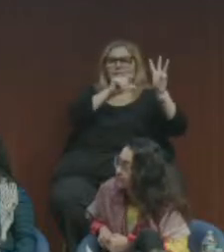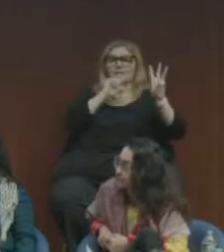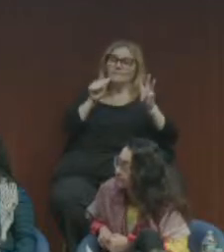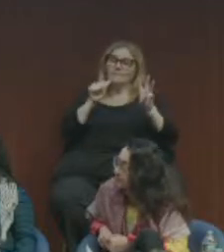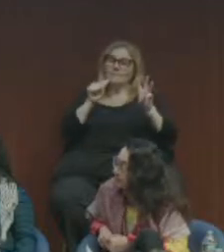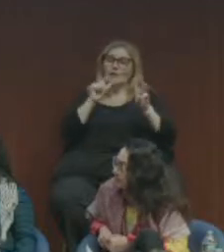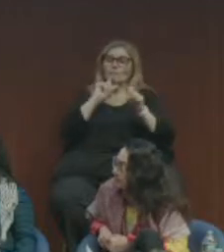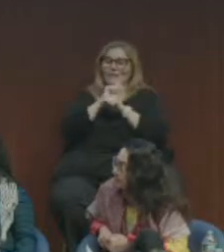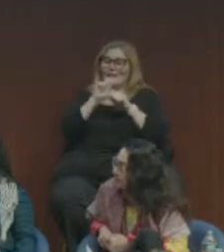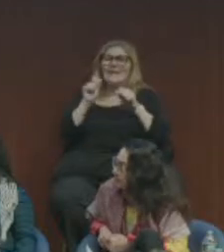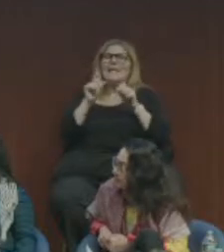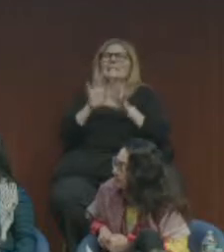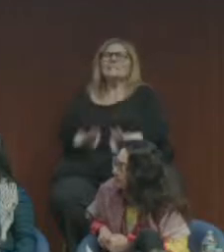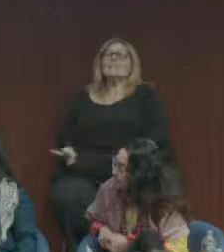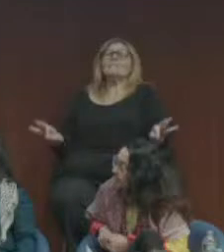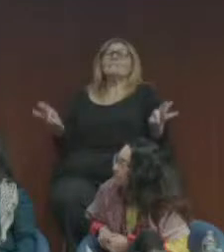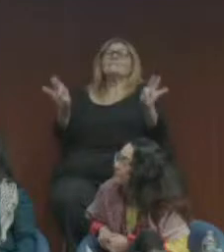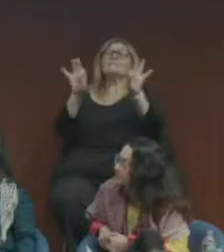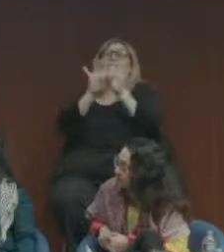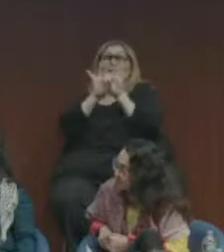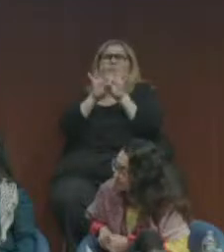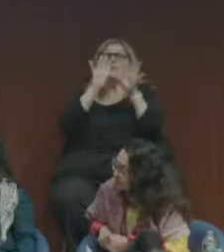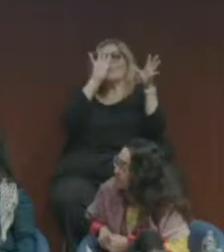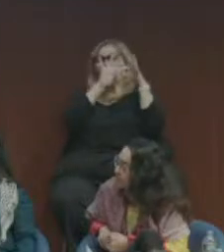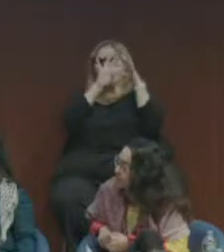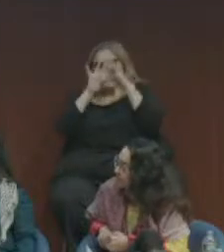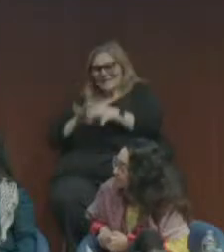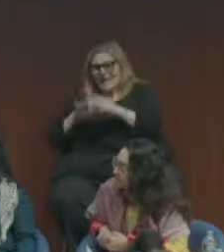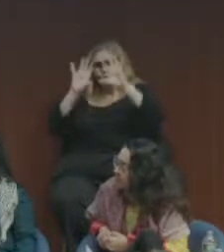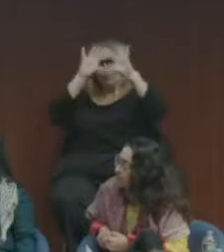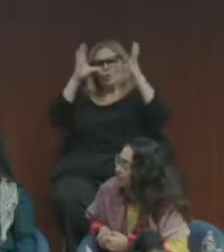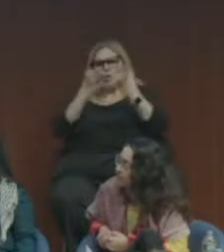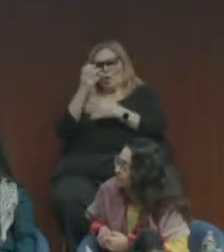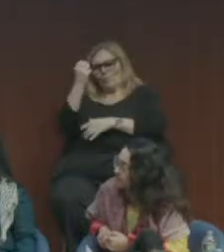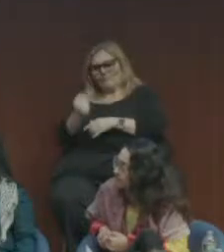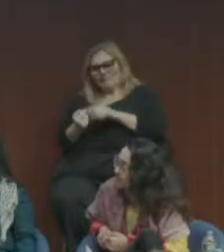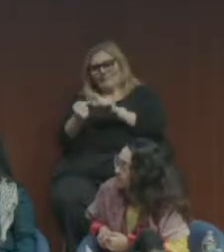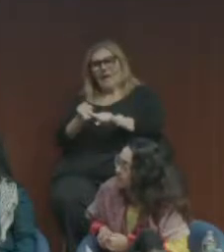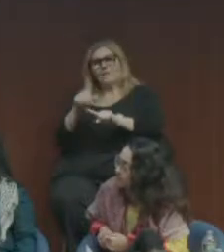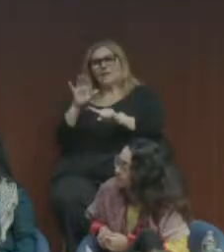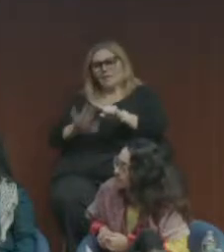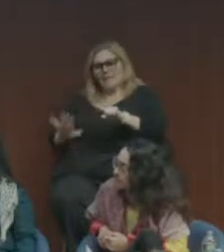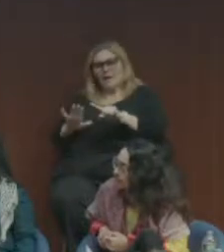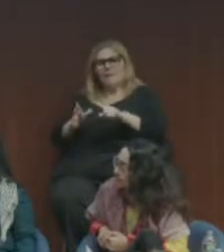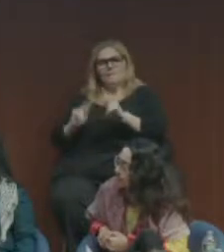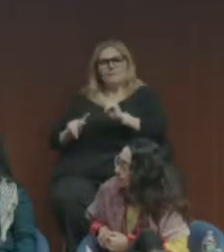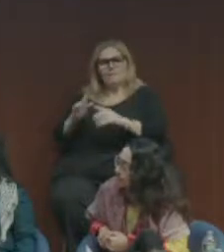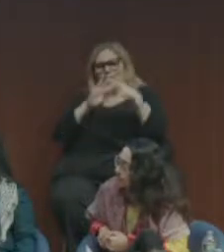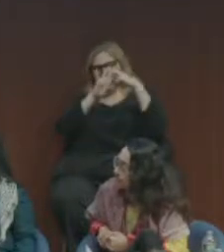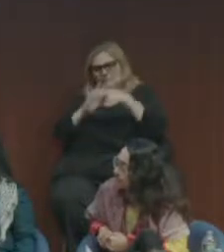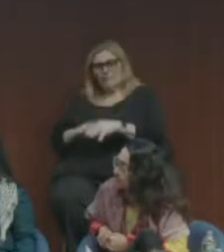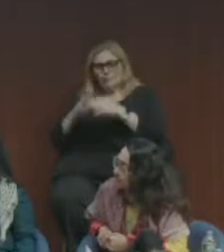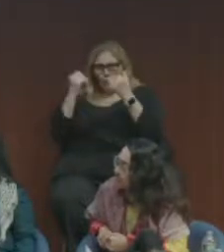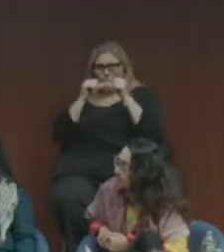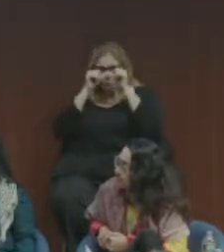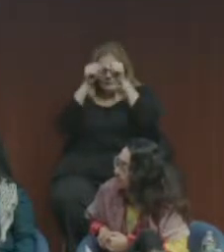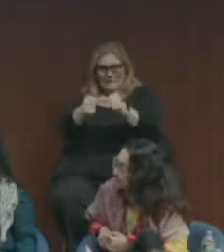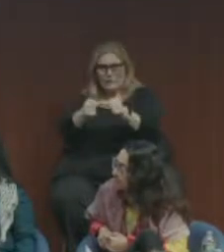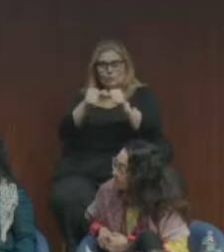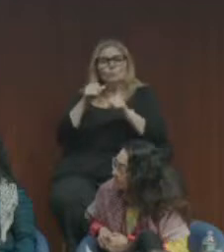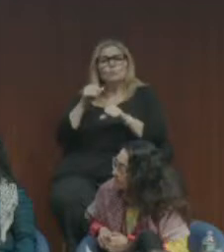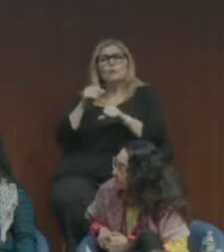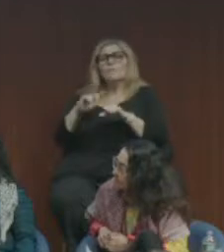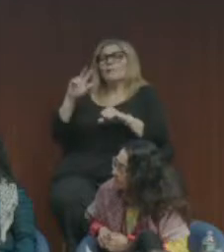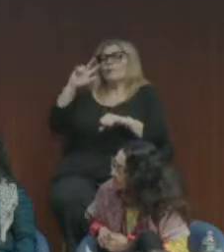it's fundamental to revive that connection with the global South and the struggles in the global South if we want to continue. But